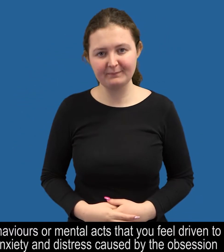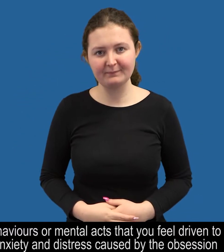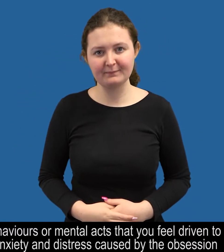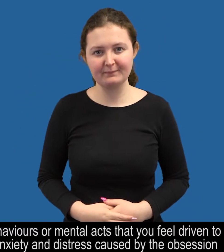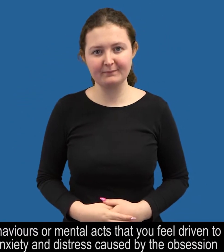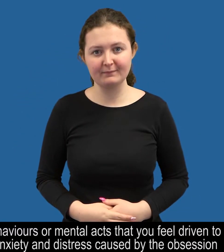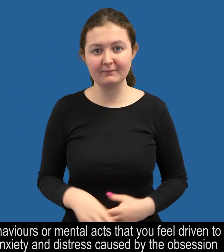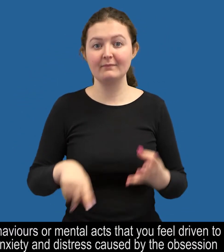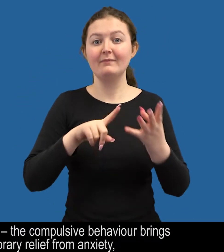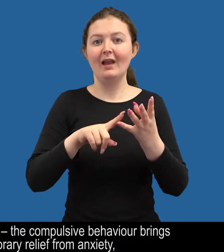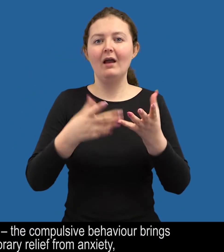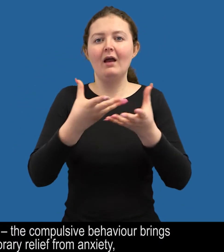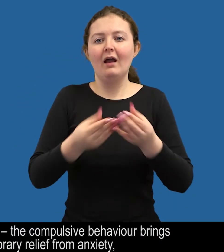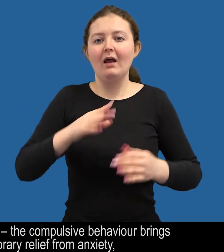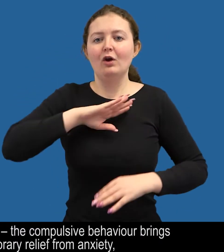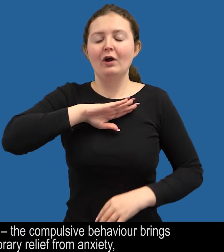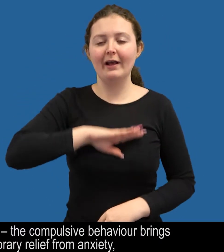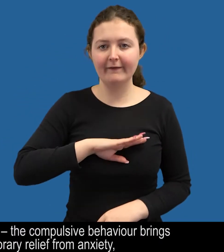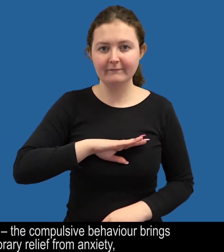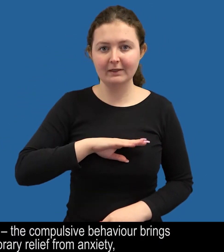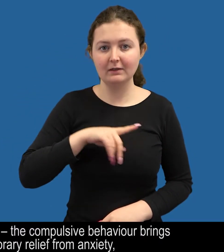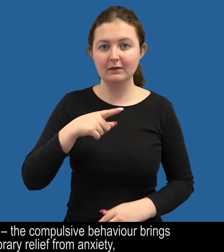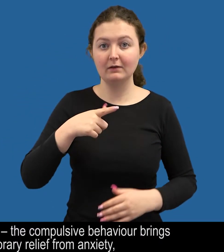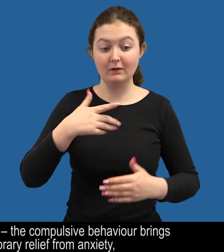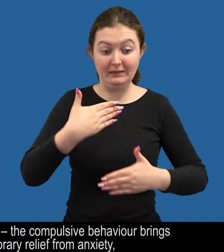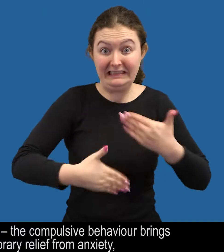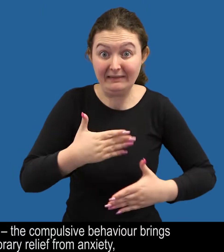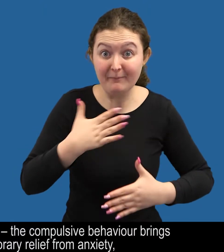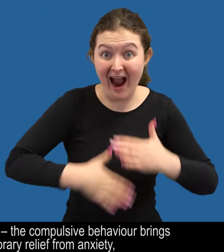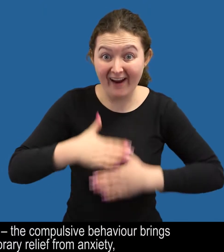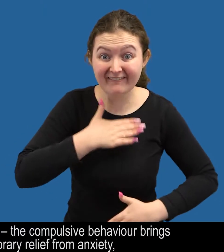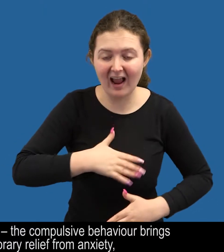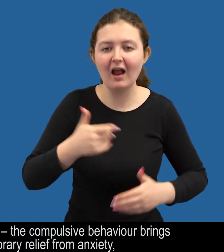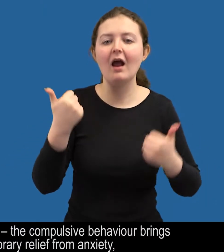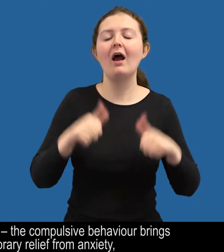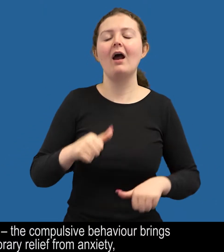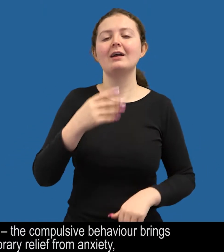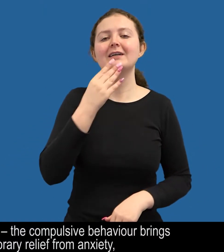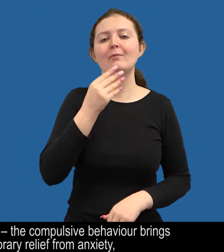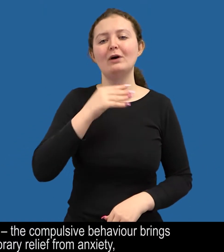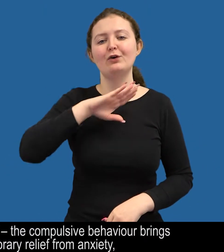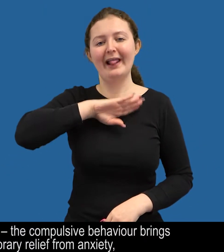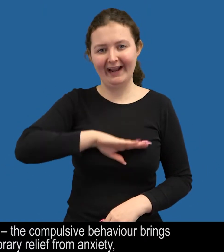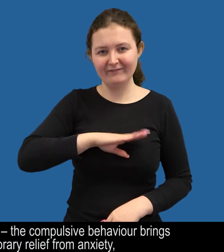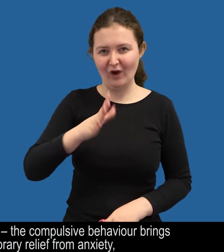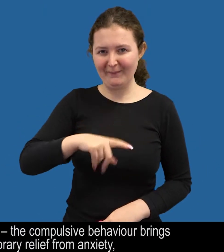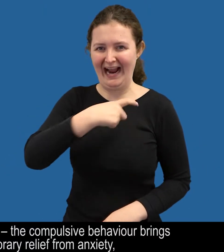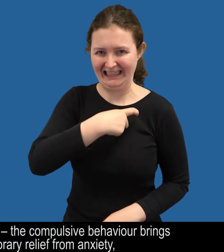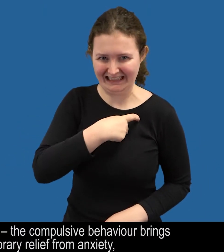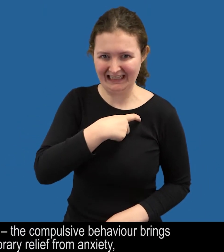by the obsession. Temporary relief, the compulsive behaviour brings temporary relief from anxiety, but